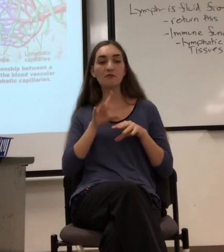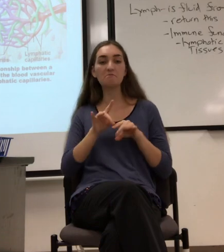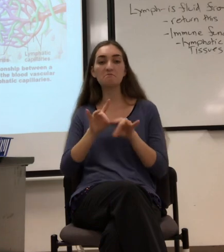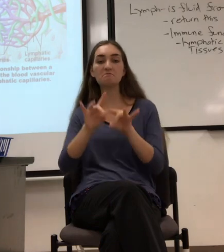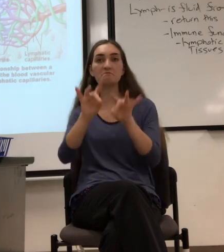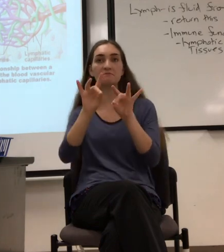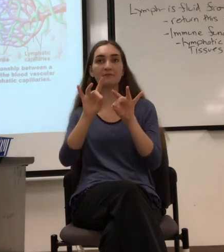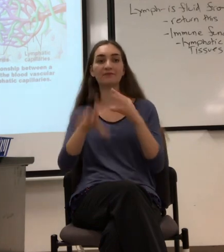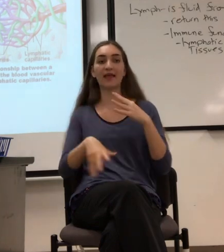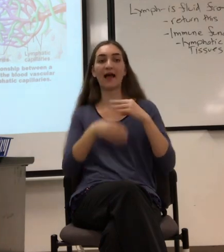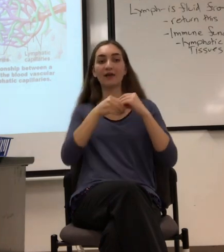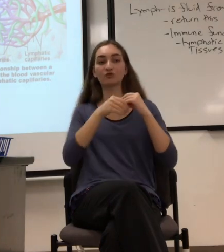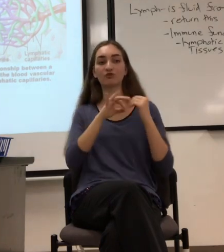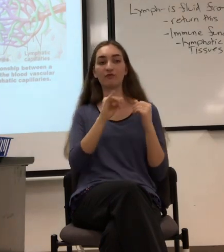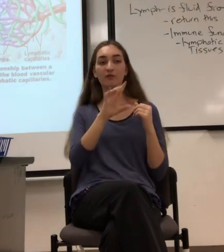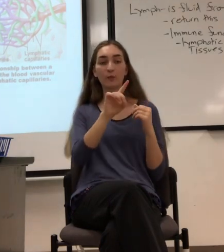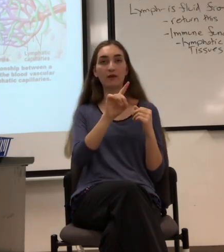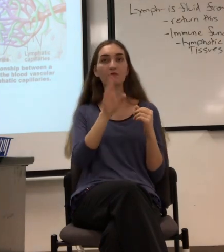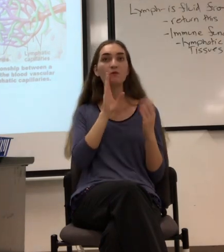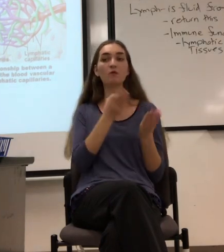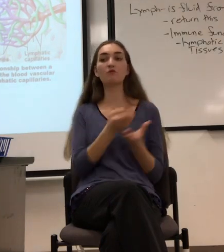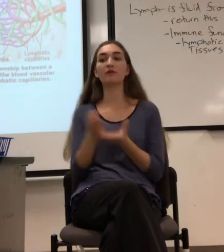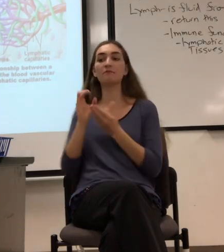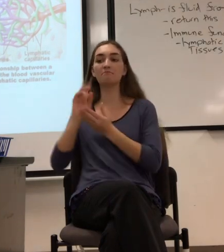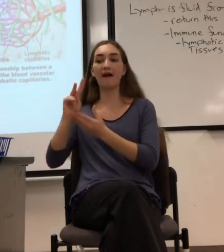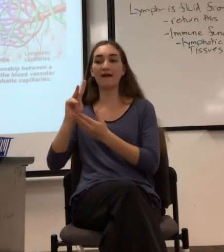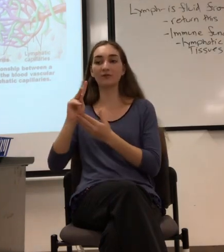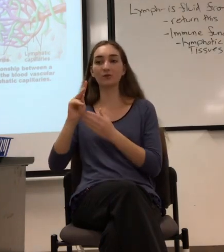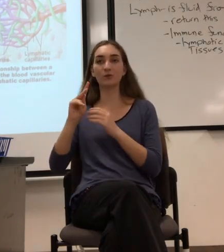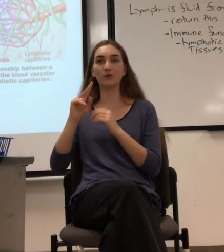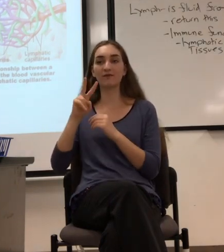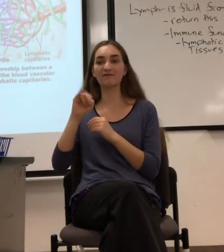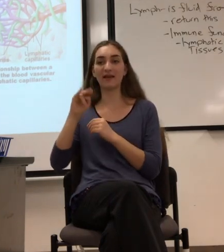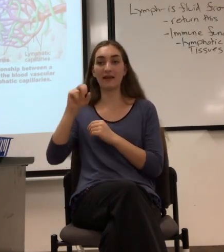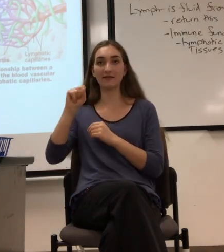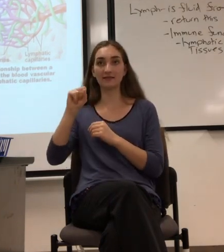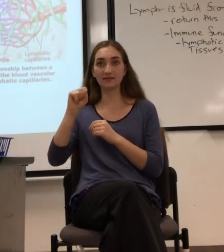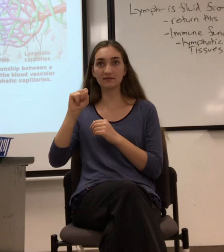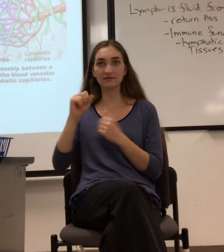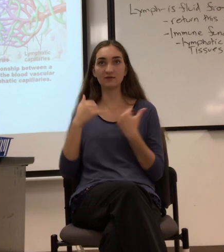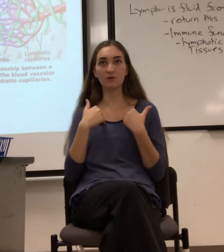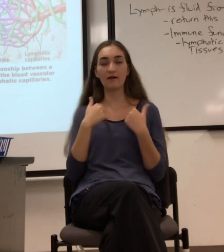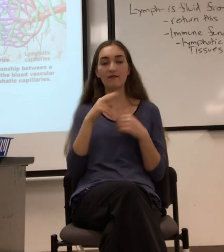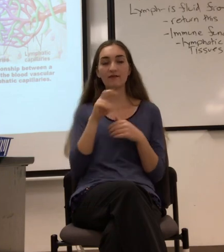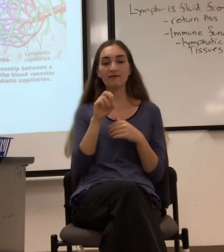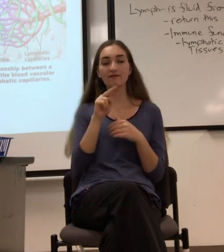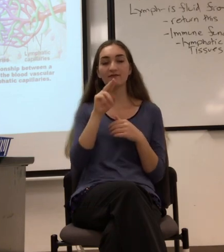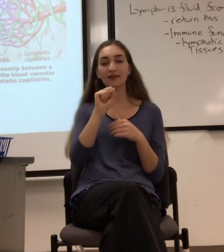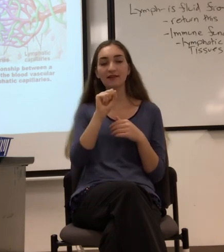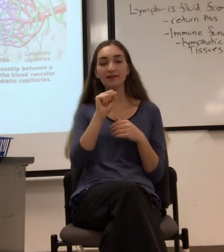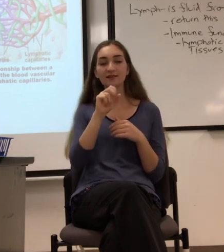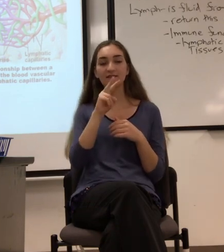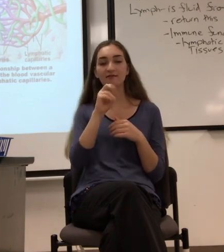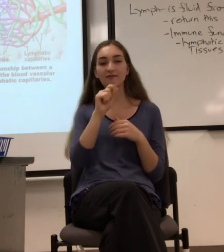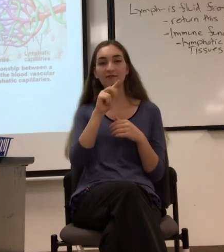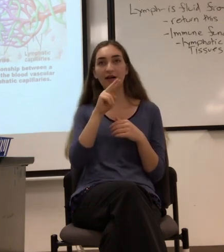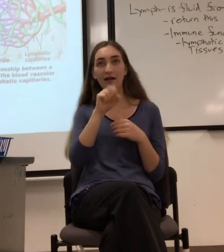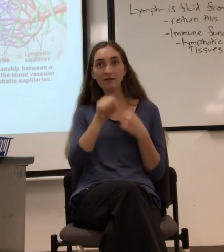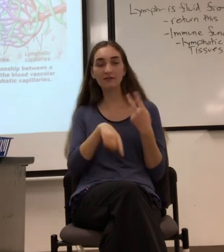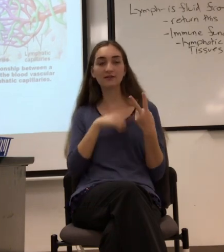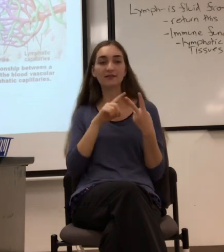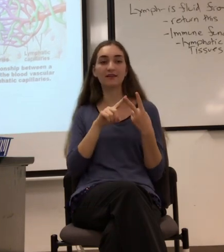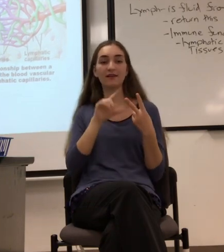back to the veins. And so along the way, you have venous valves, and you have lymph